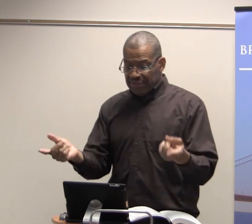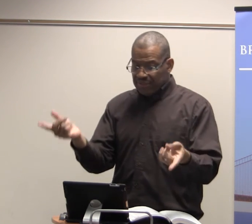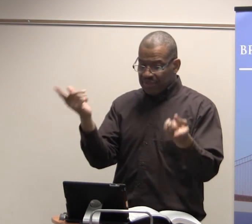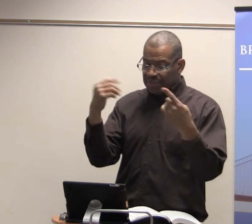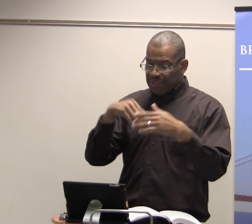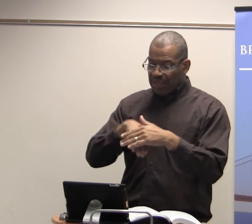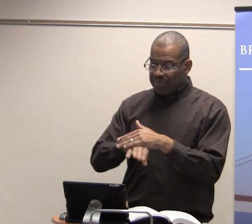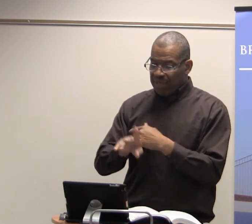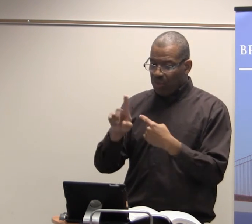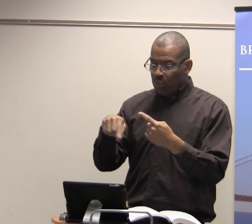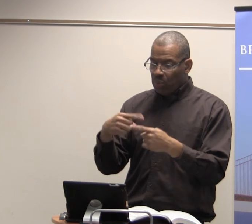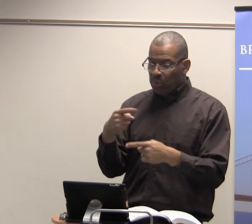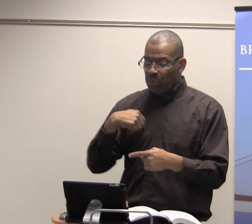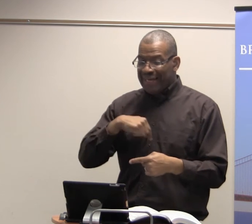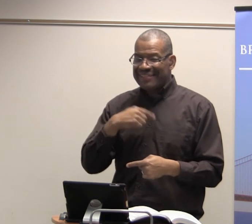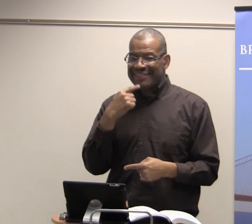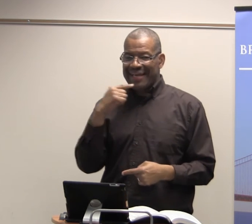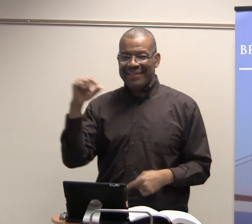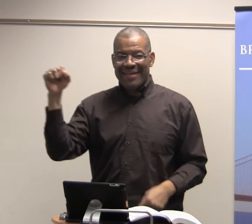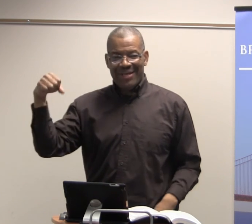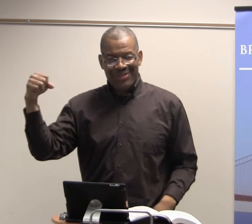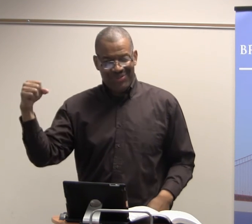Sins come in when we said yes